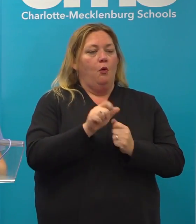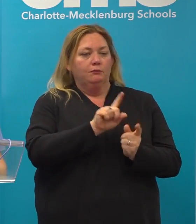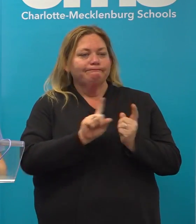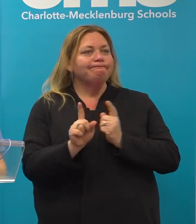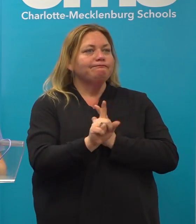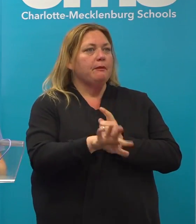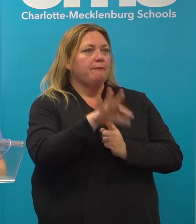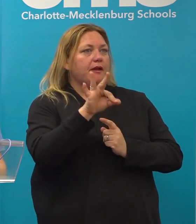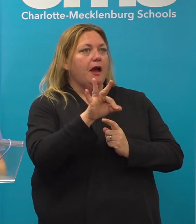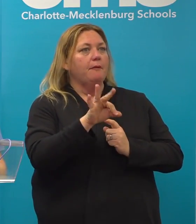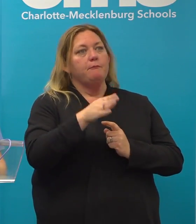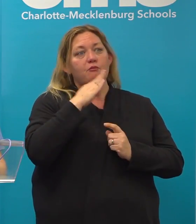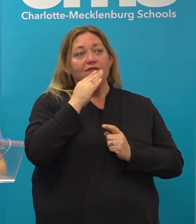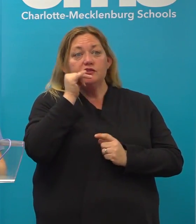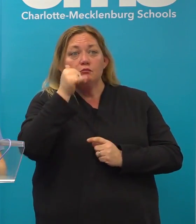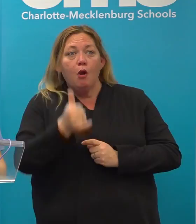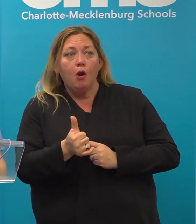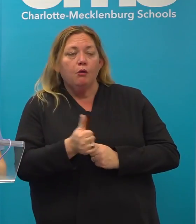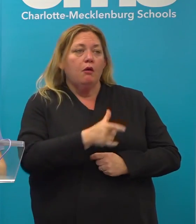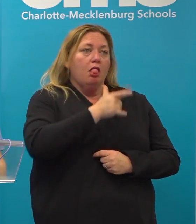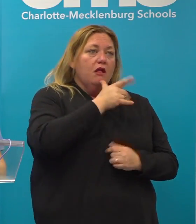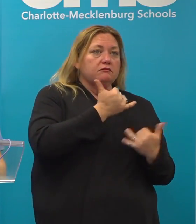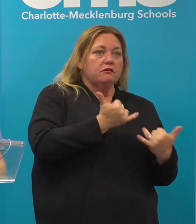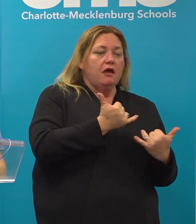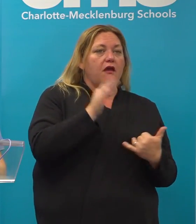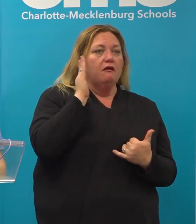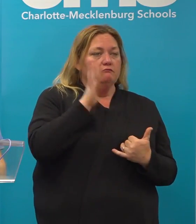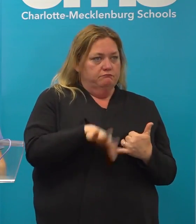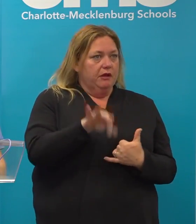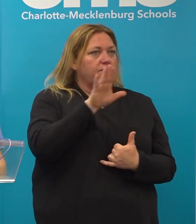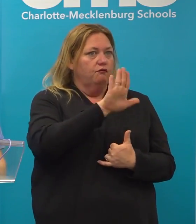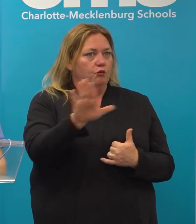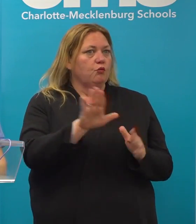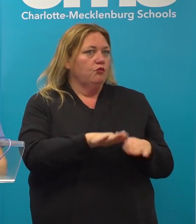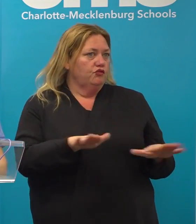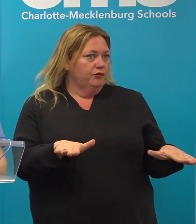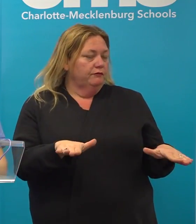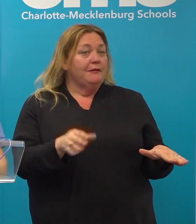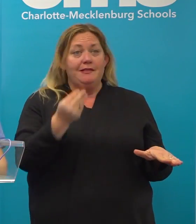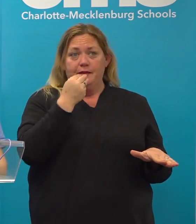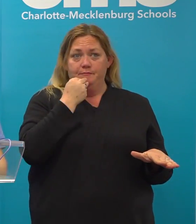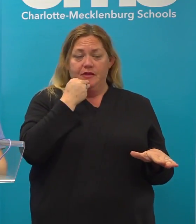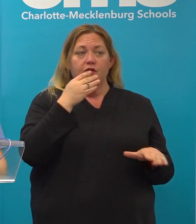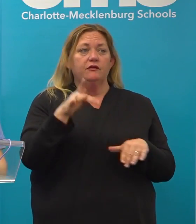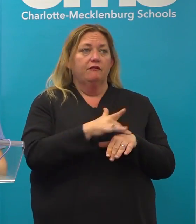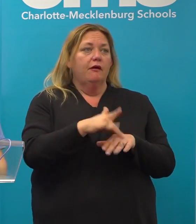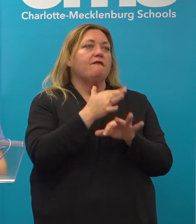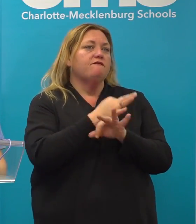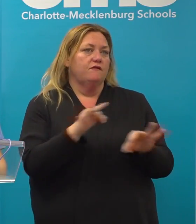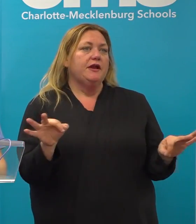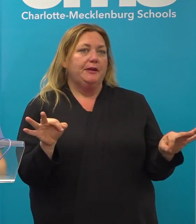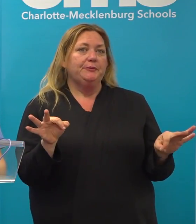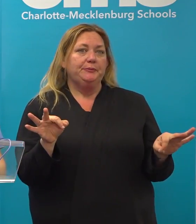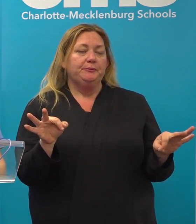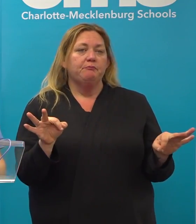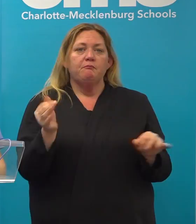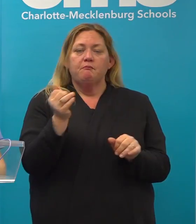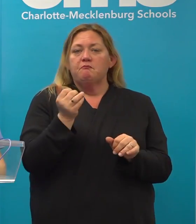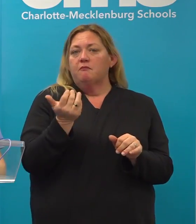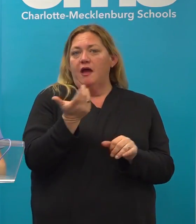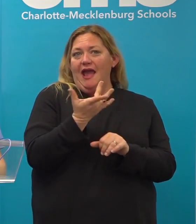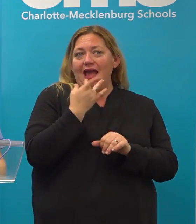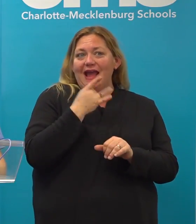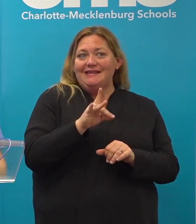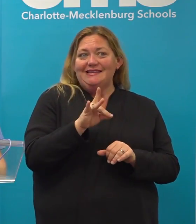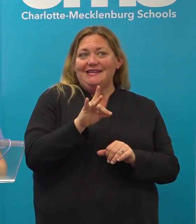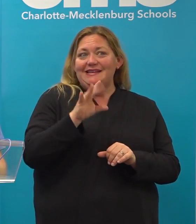and a breakfast for tomorrow for your children. These meals are available free of charge to anyone